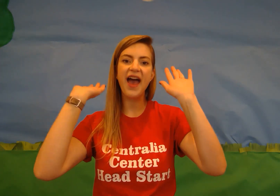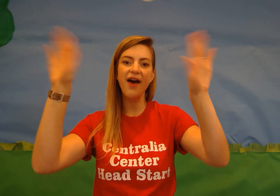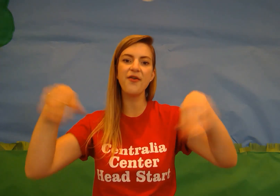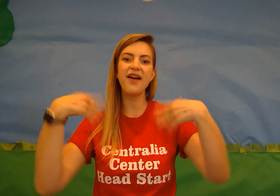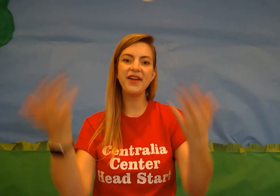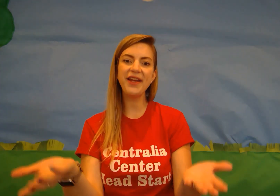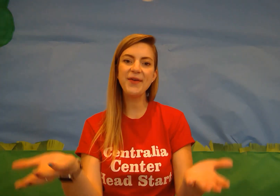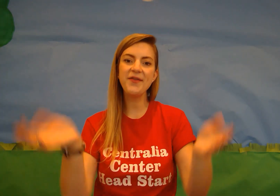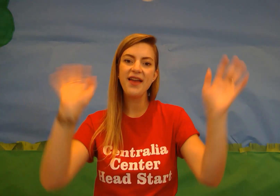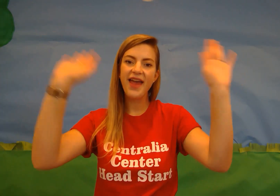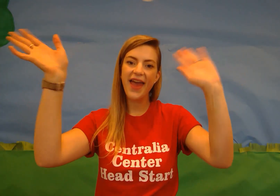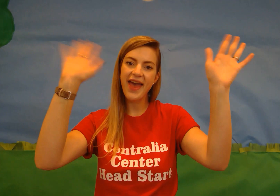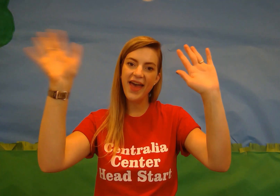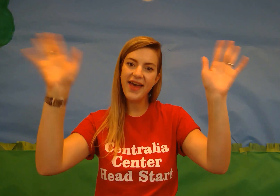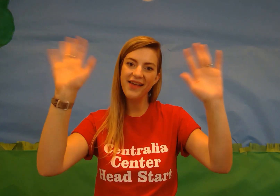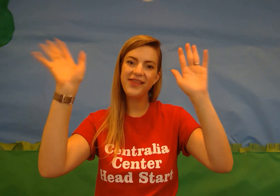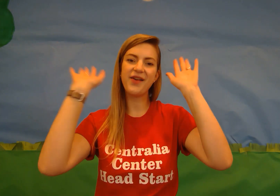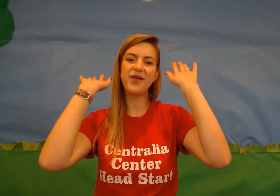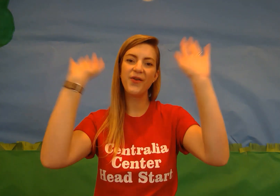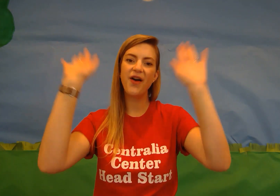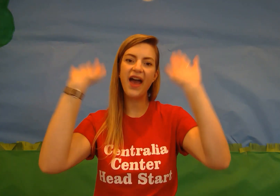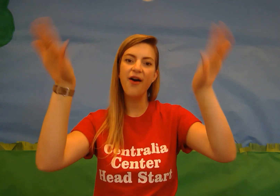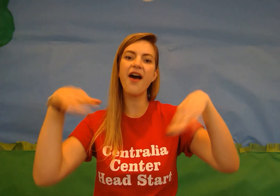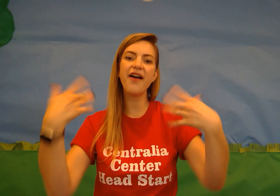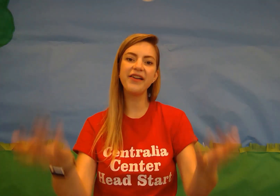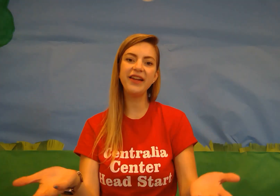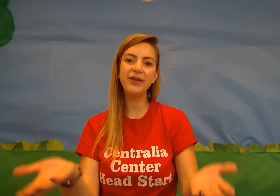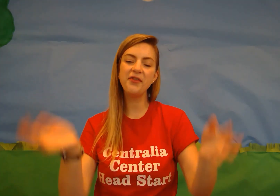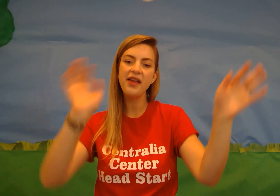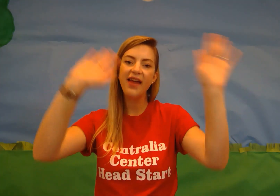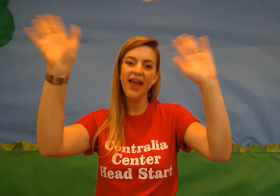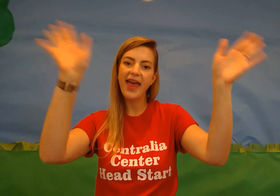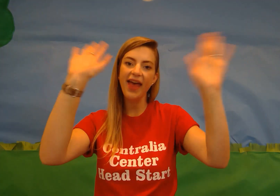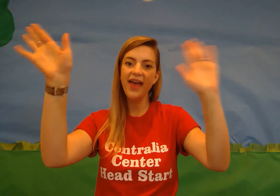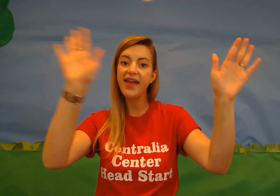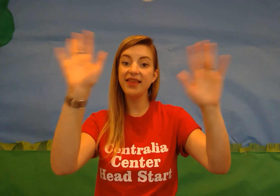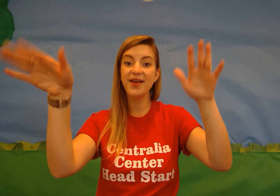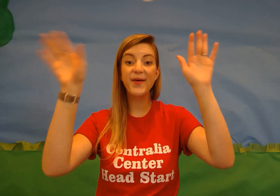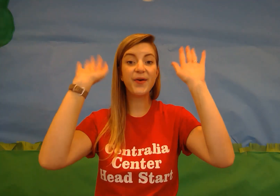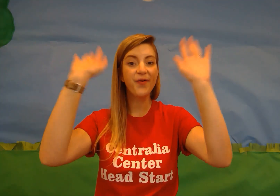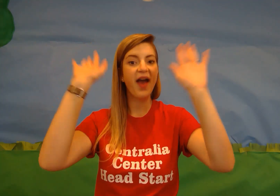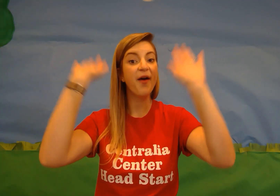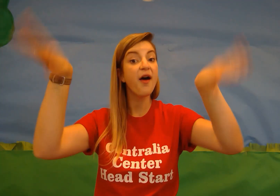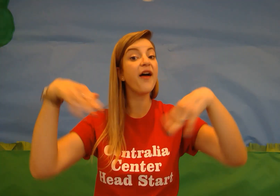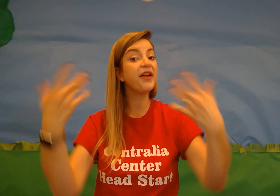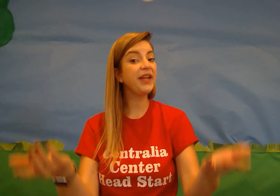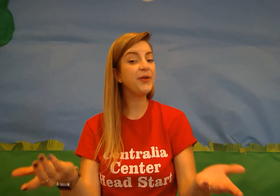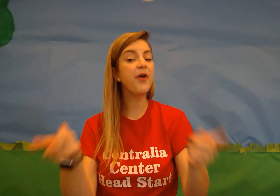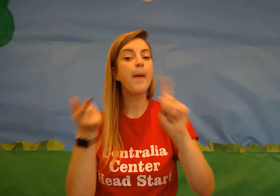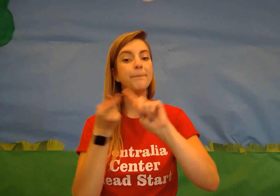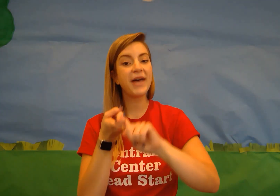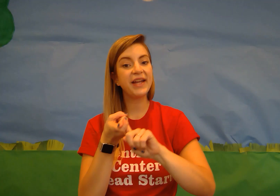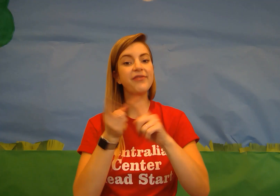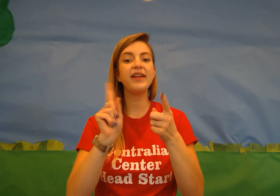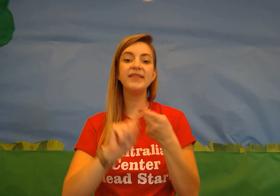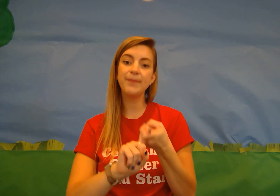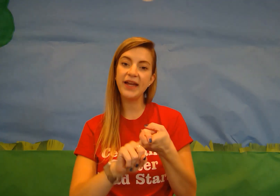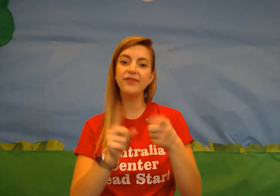how are you? Hello, how are you? Hello, how are you? My friends, my